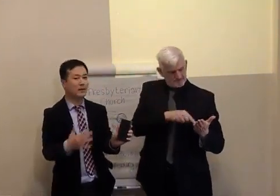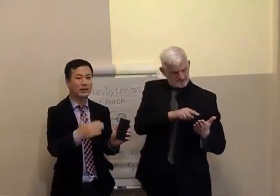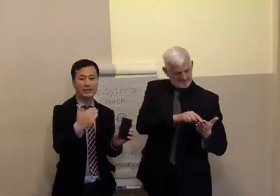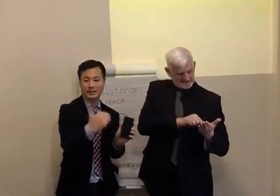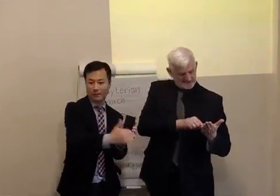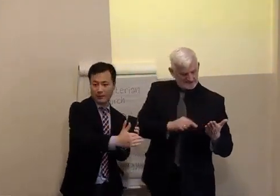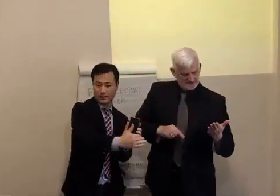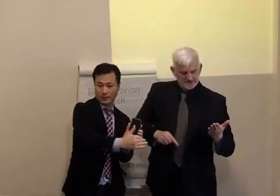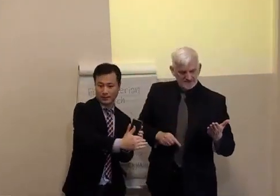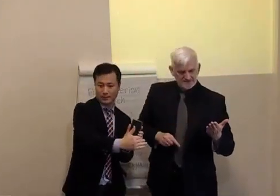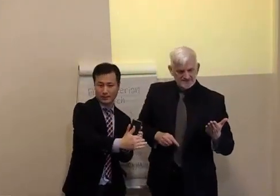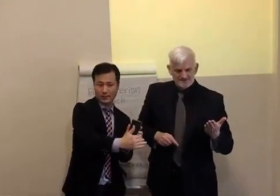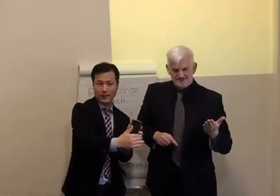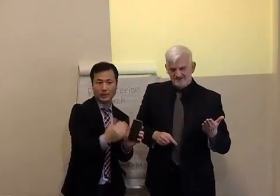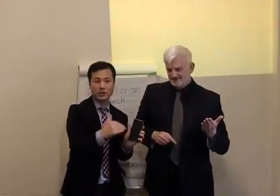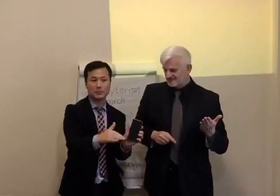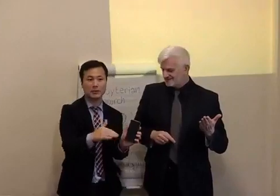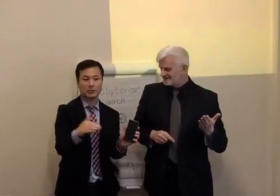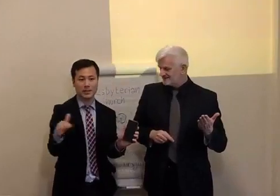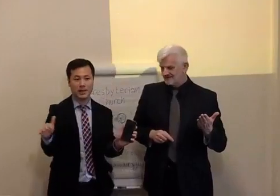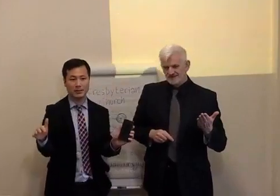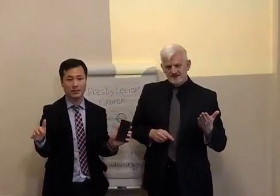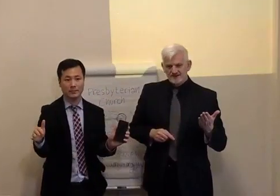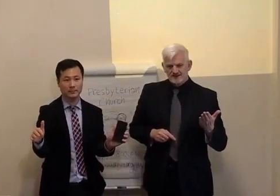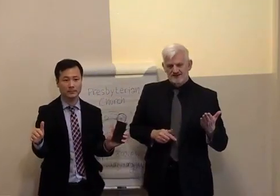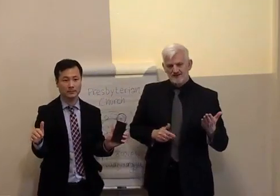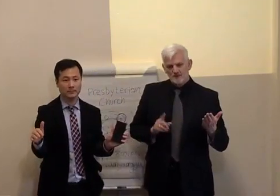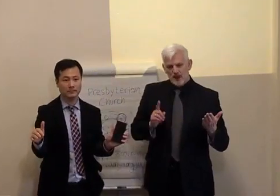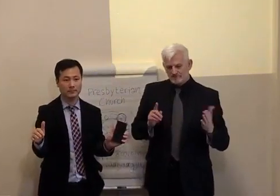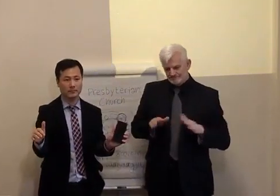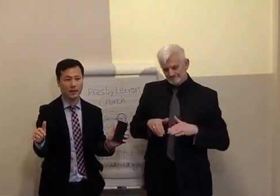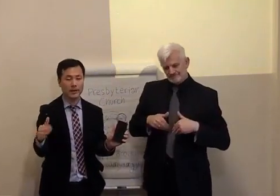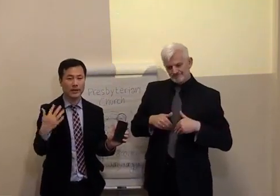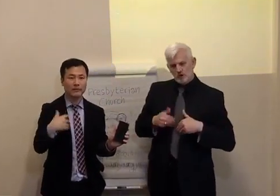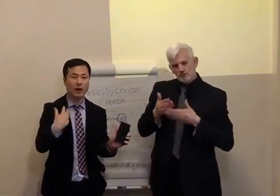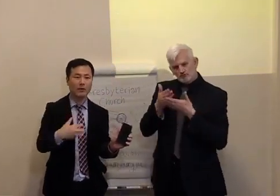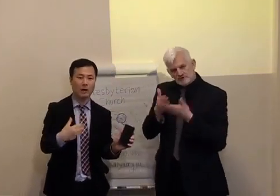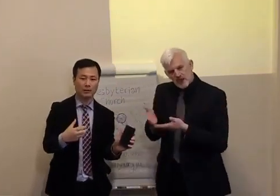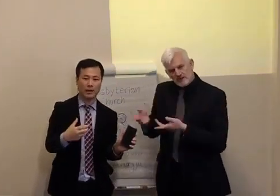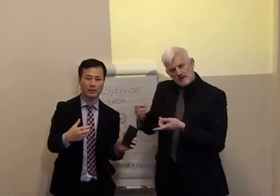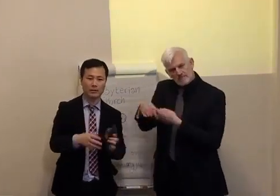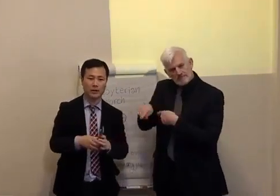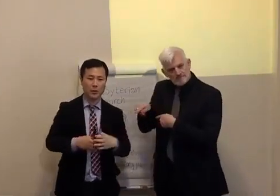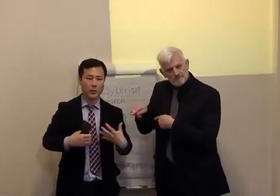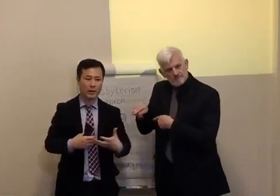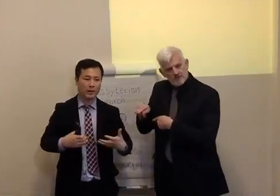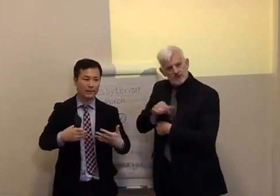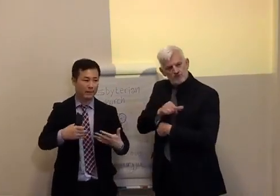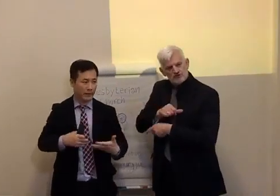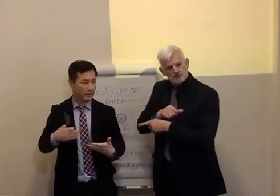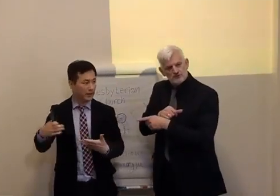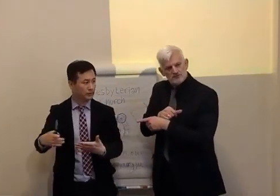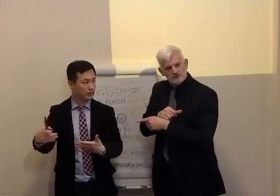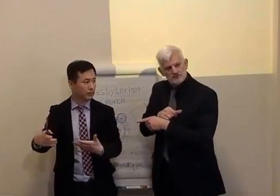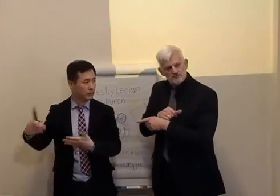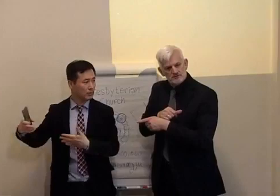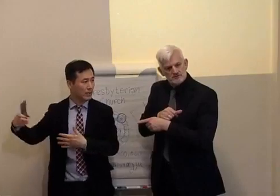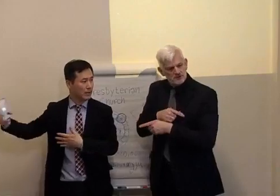But he stopped these things. He respect Christianity. He found out that we are very different from